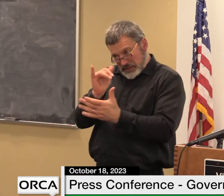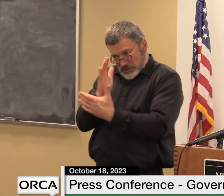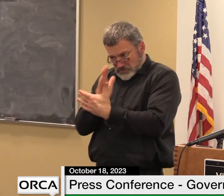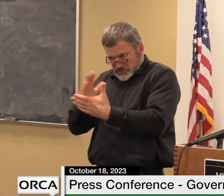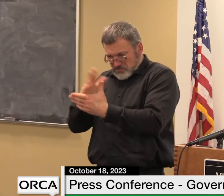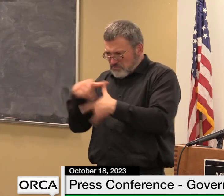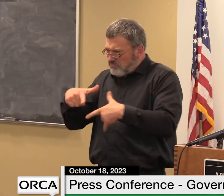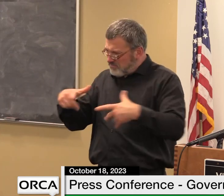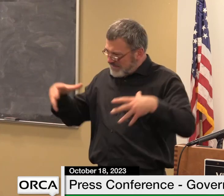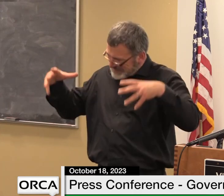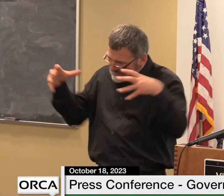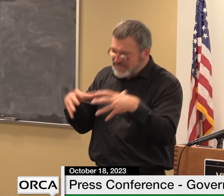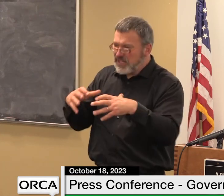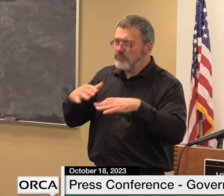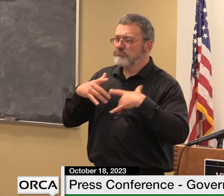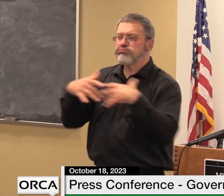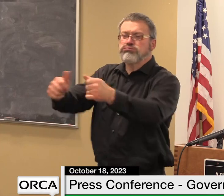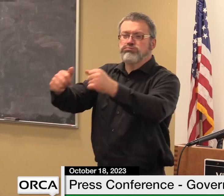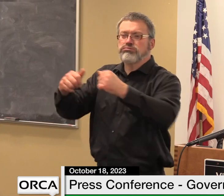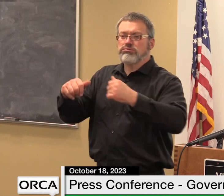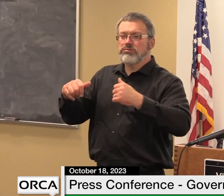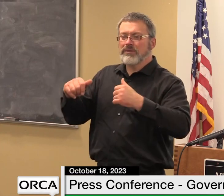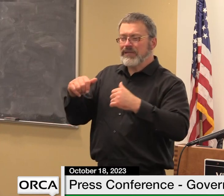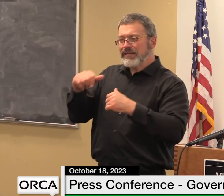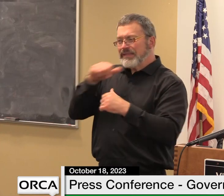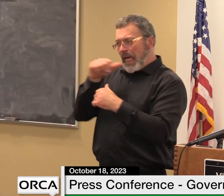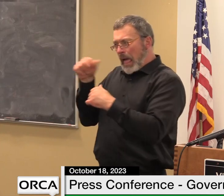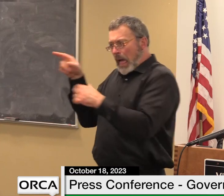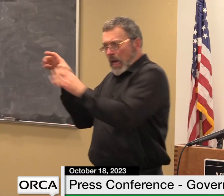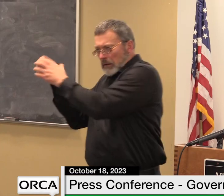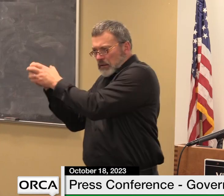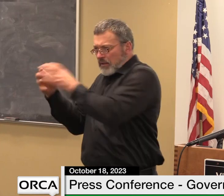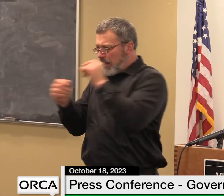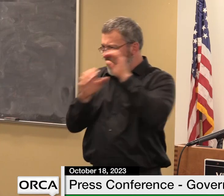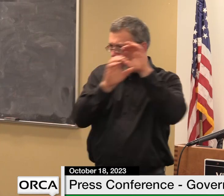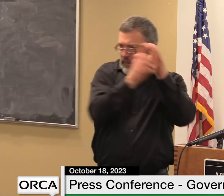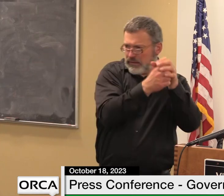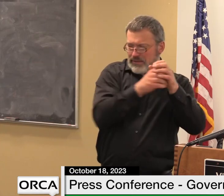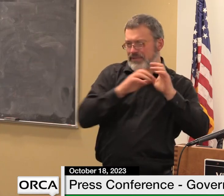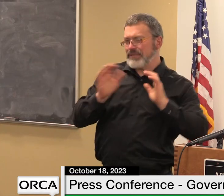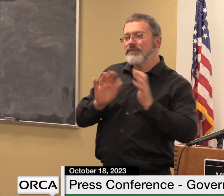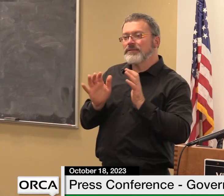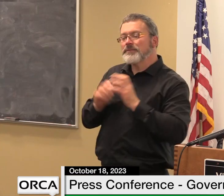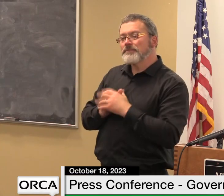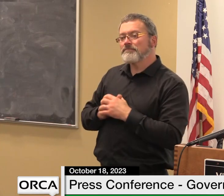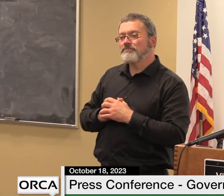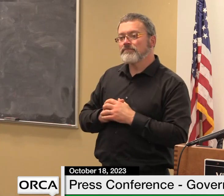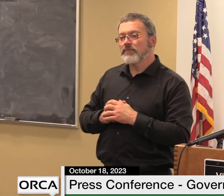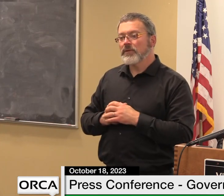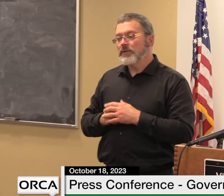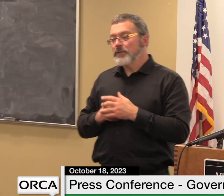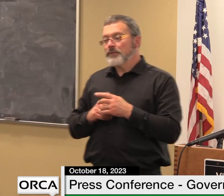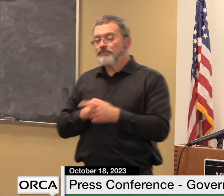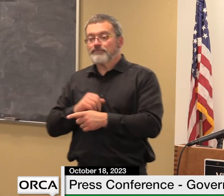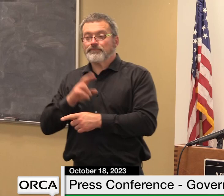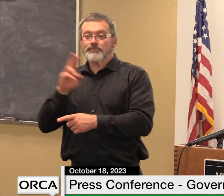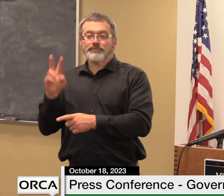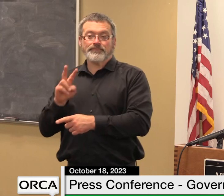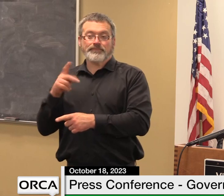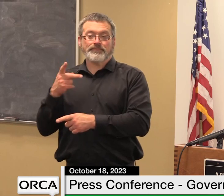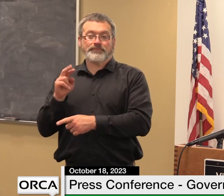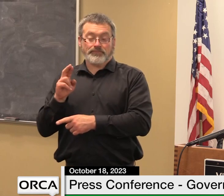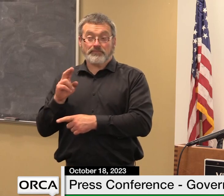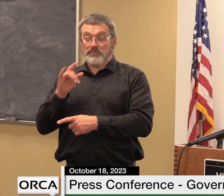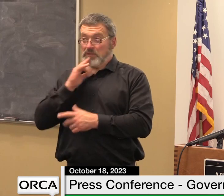together and get some things accomplished. Are you saying that you think there's an opportunity for moderate Republicans